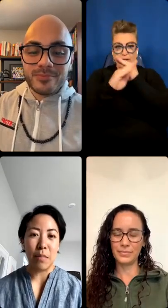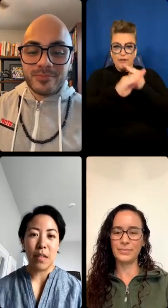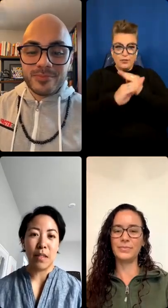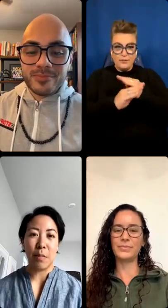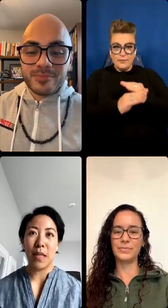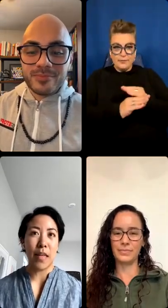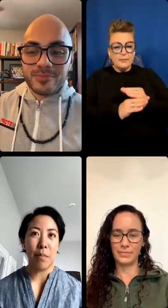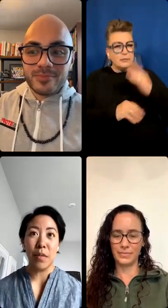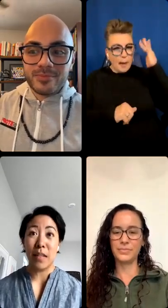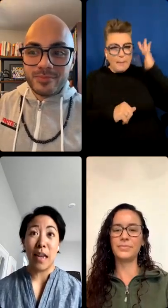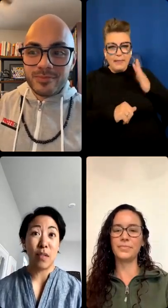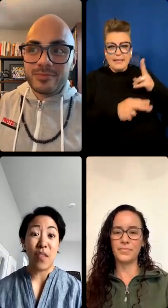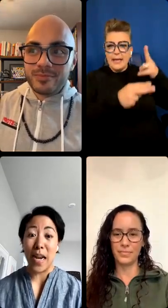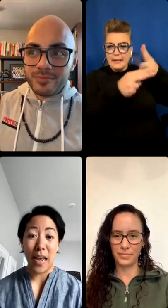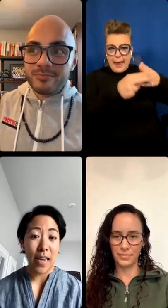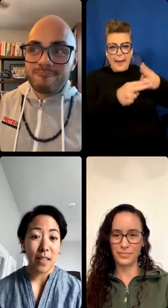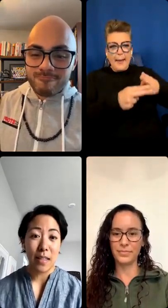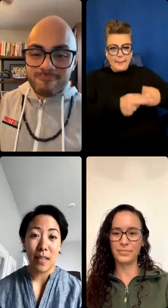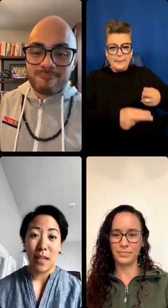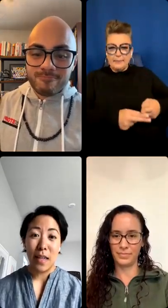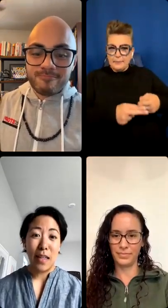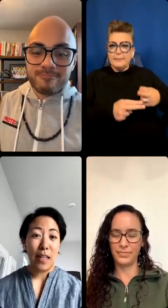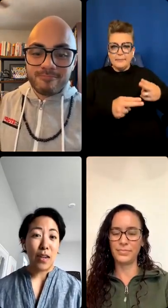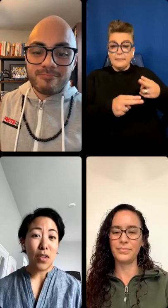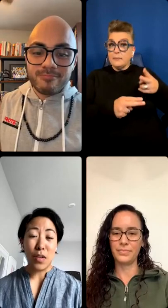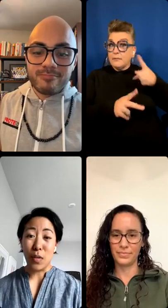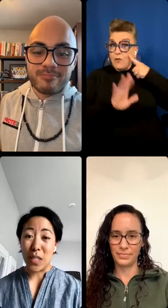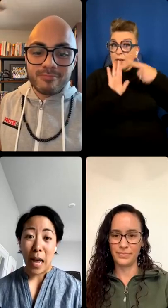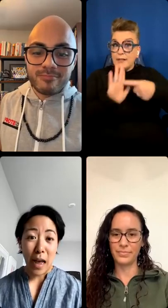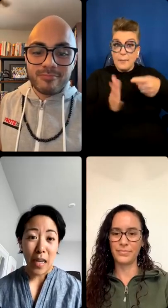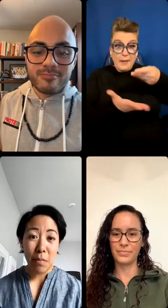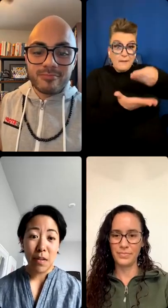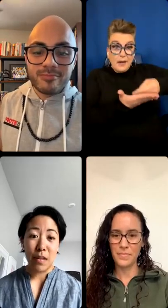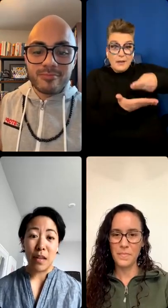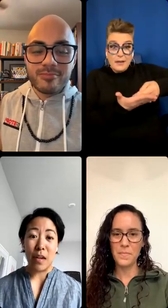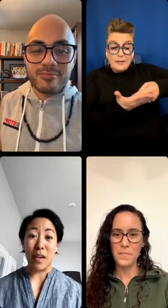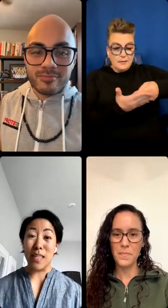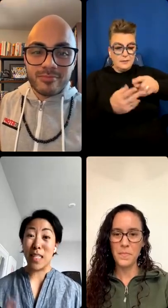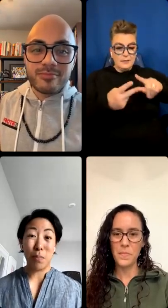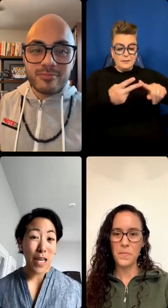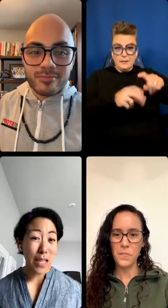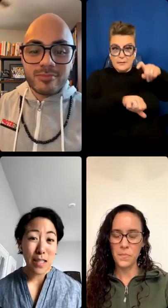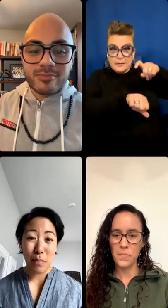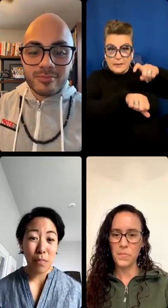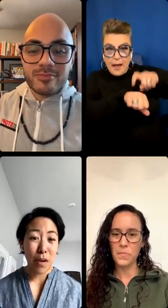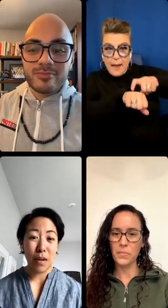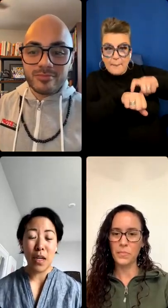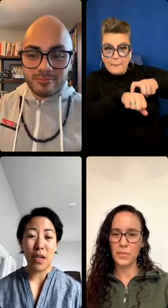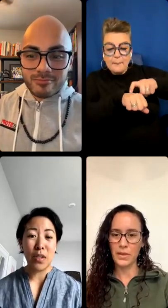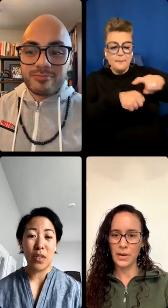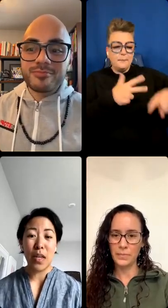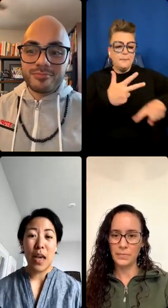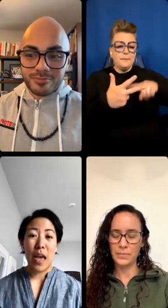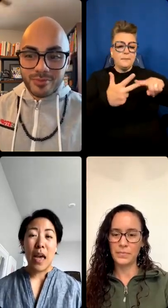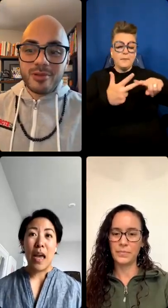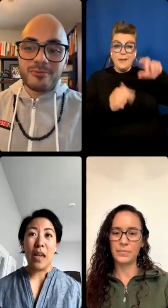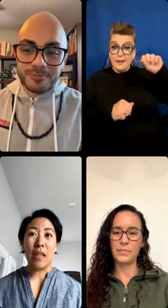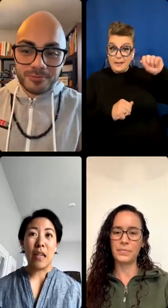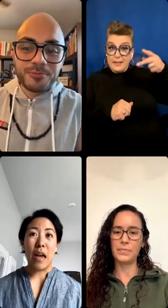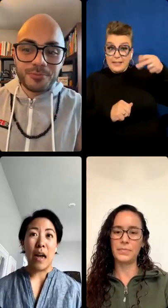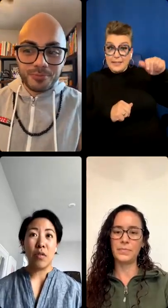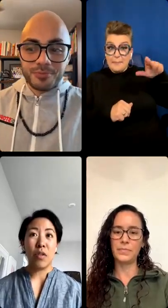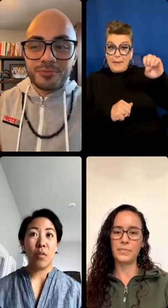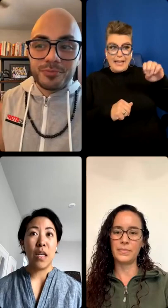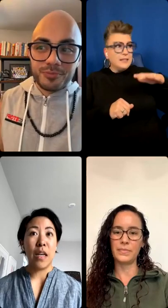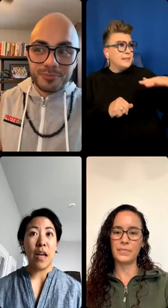Melissa named some examples as finance. There's also time. There is space barriers.